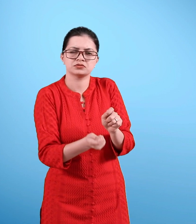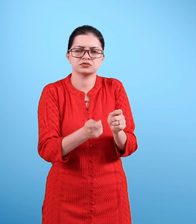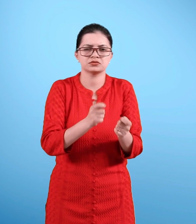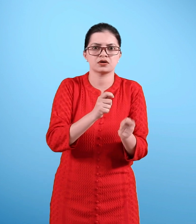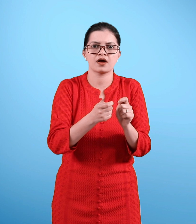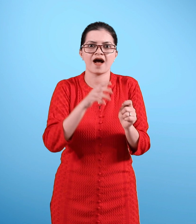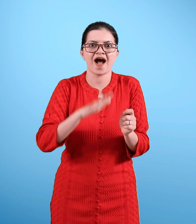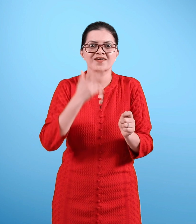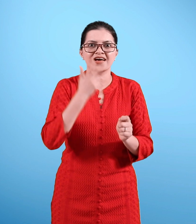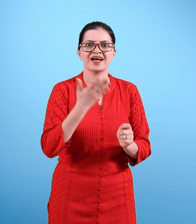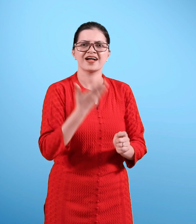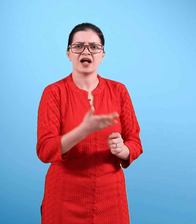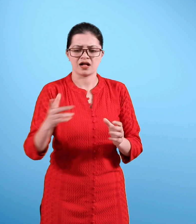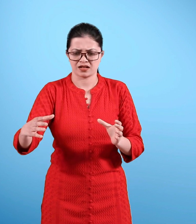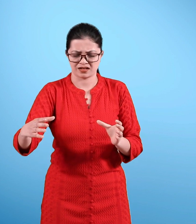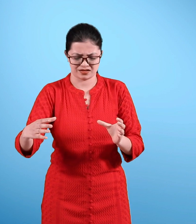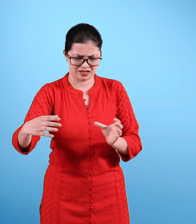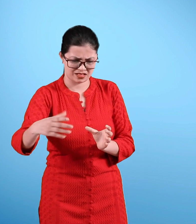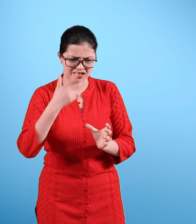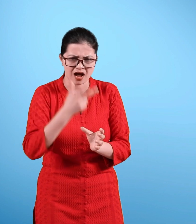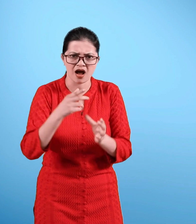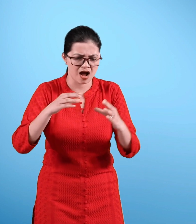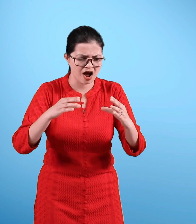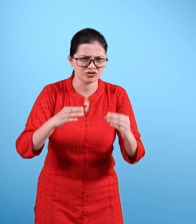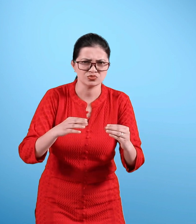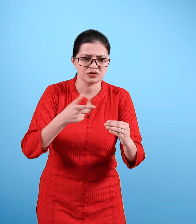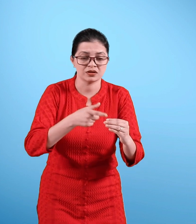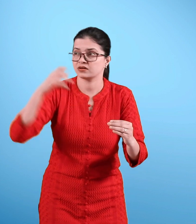sun, or when the short side is pointing towards the sun?